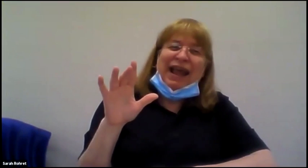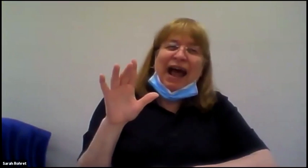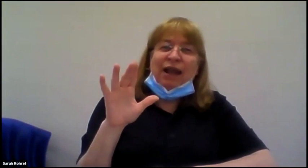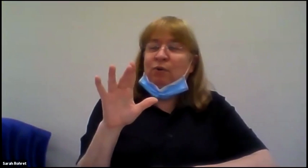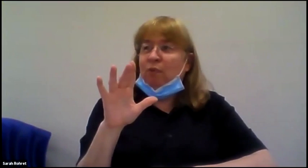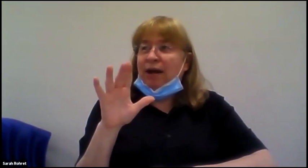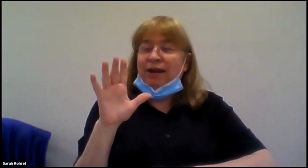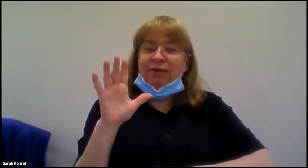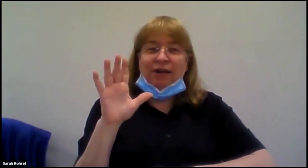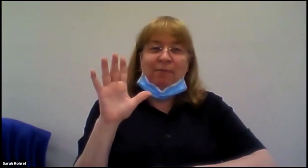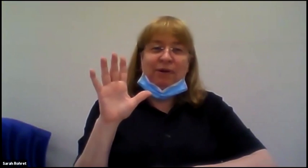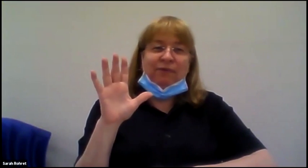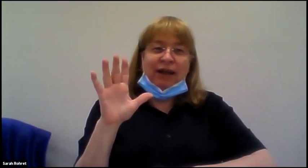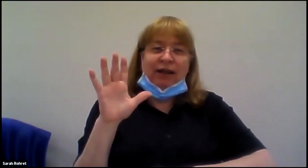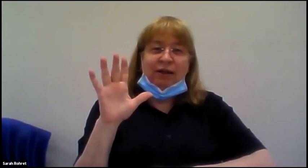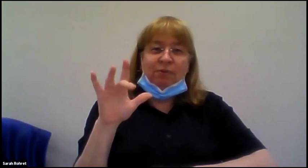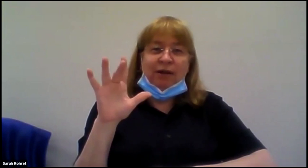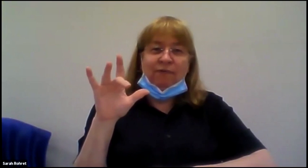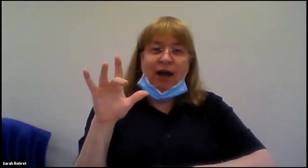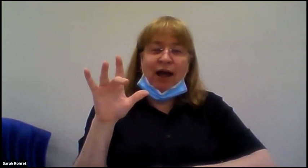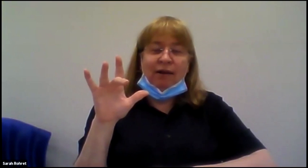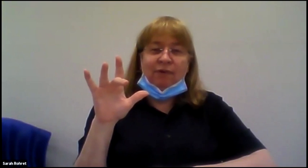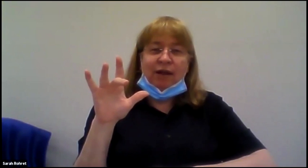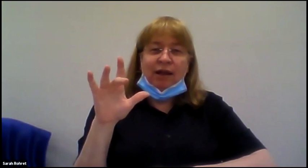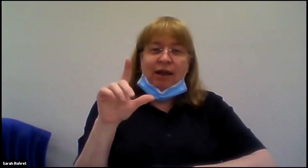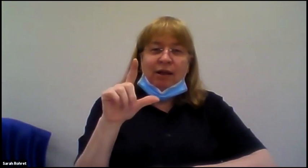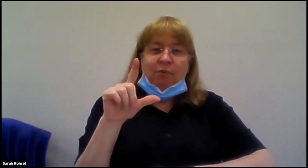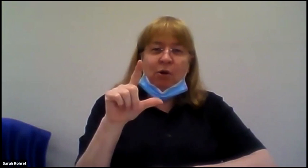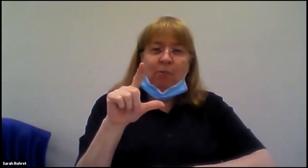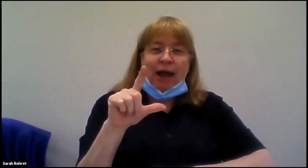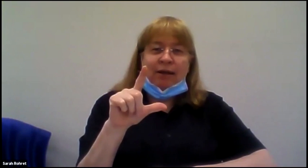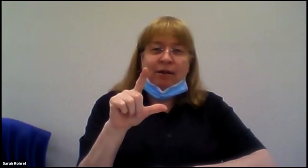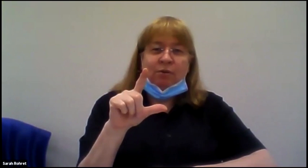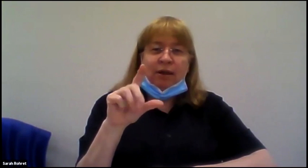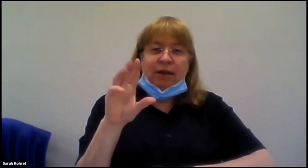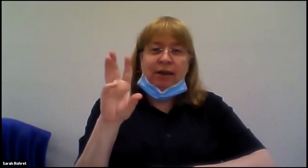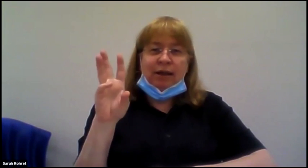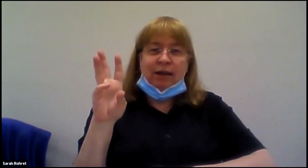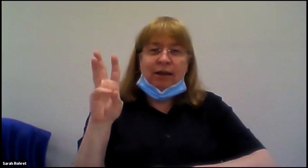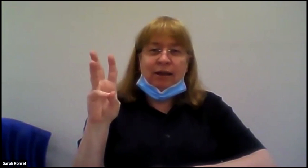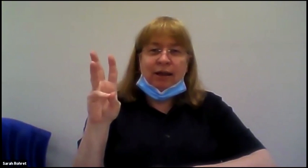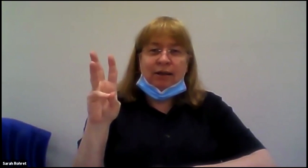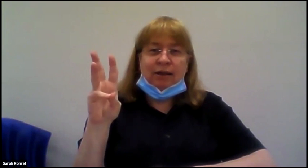I don't know why they do that, but it's funny. 25. Then we go back to 26,